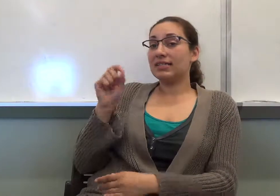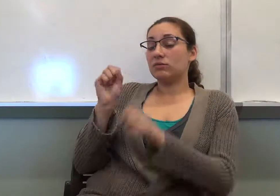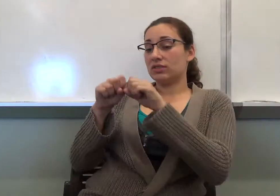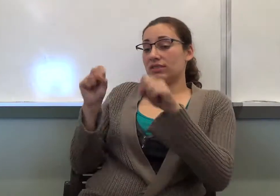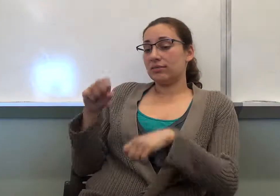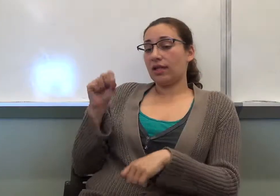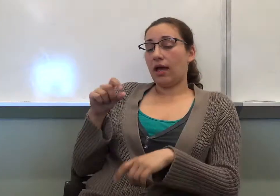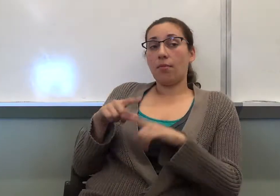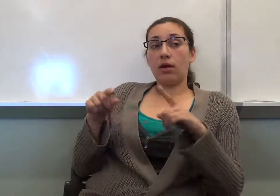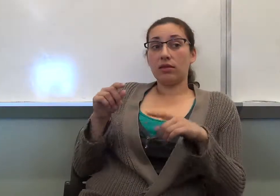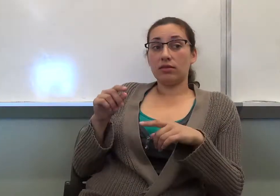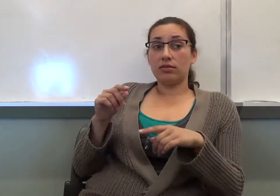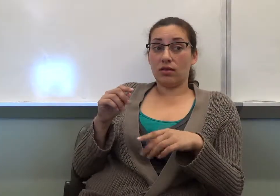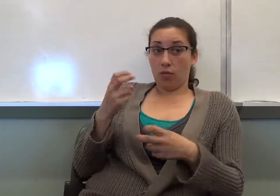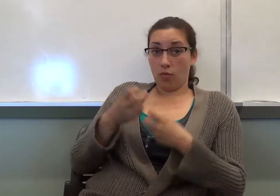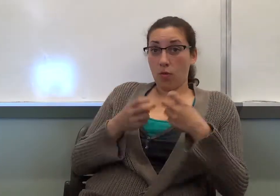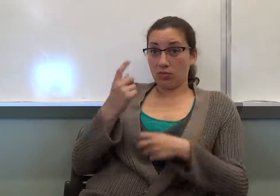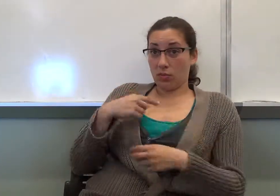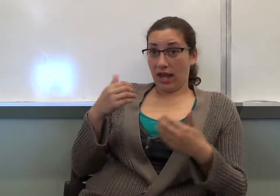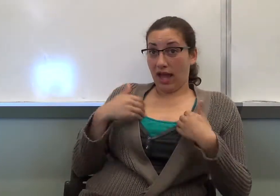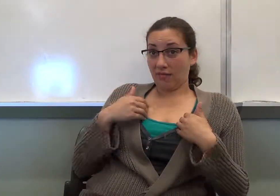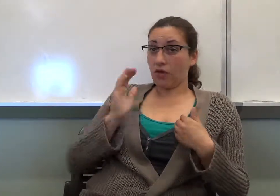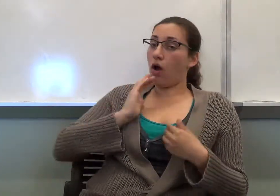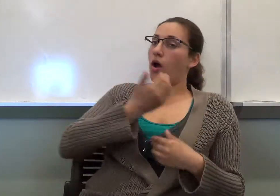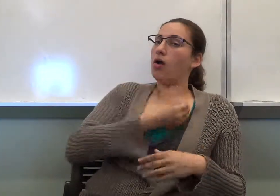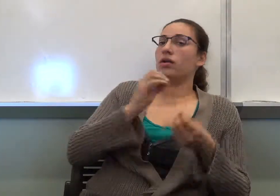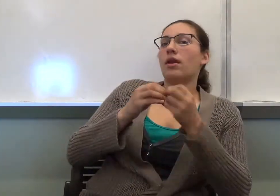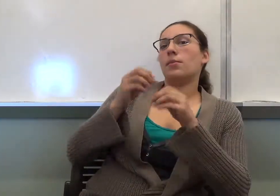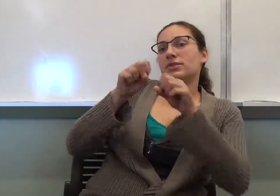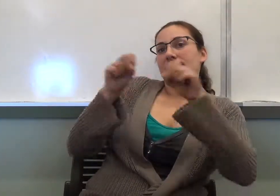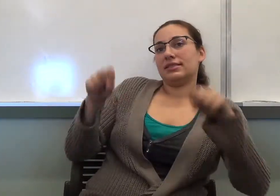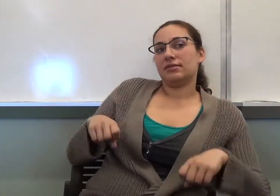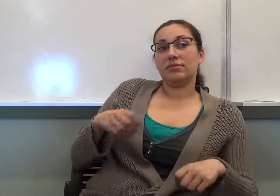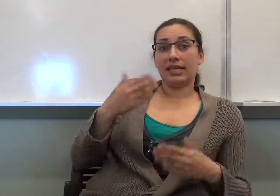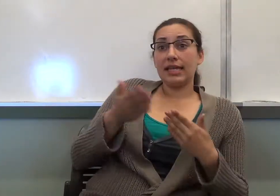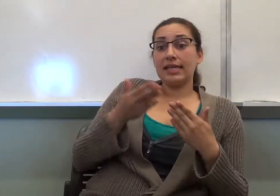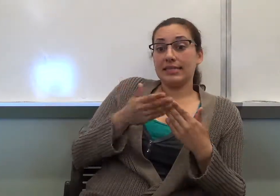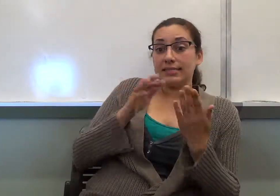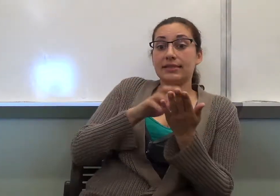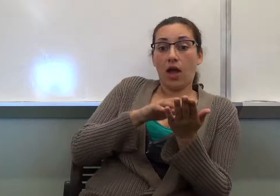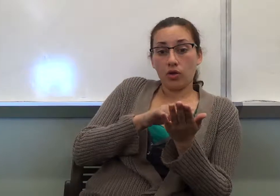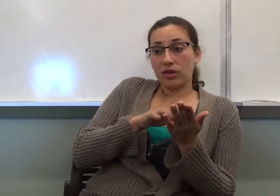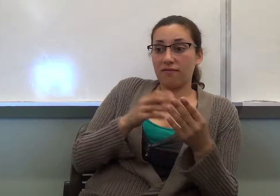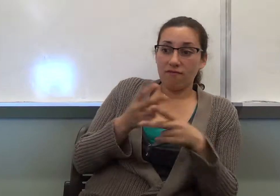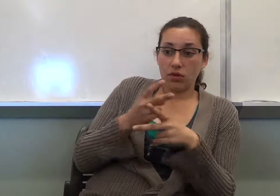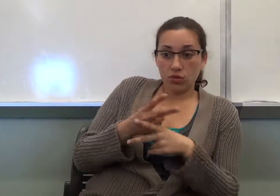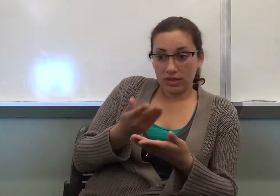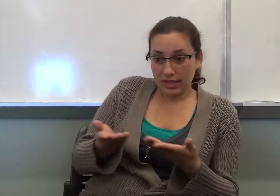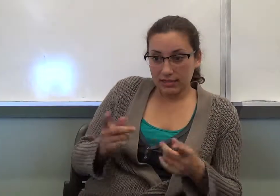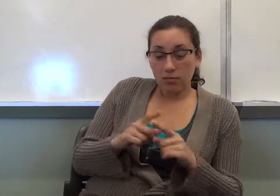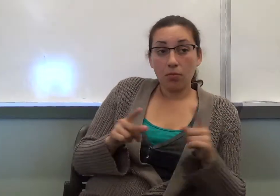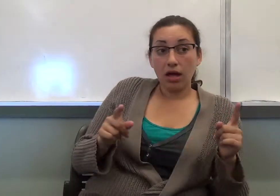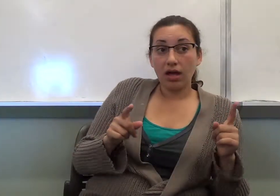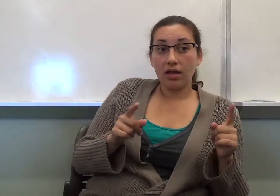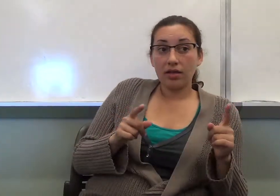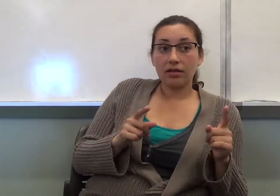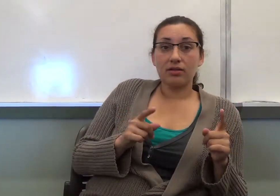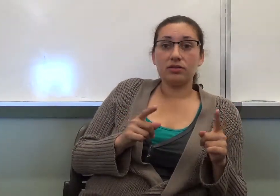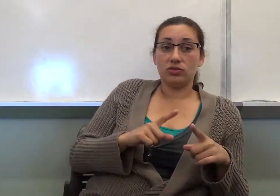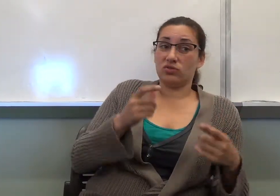number system. Our number system is easy to calculate with, but you're going to have a lot of numbers, especially